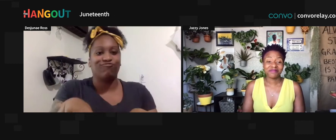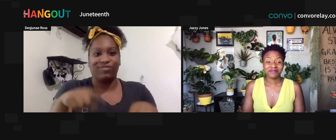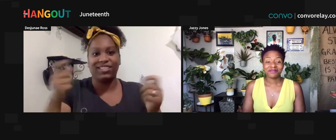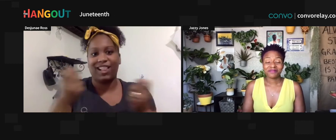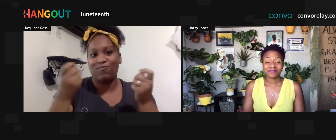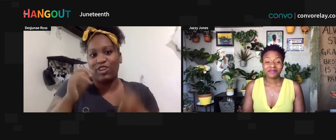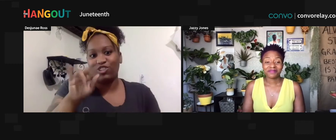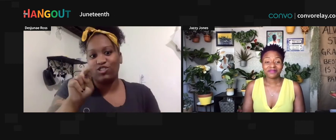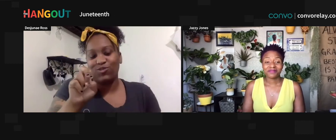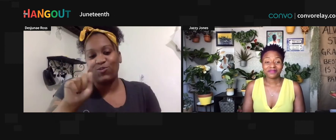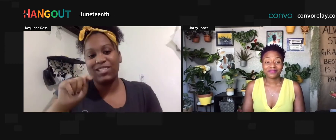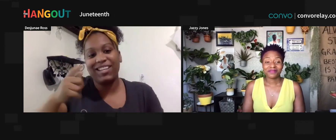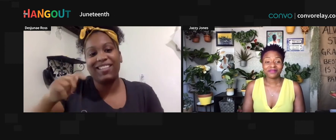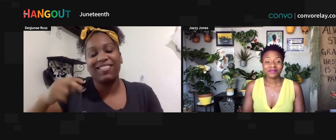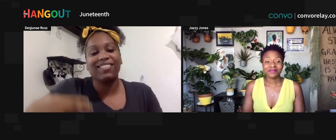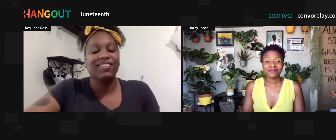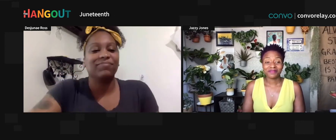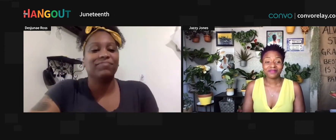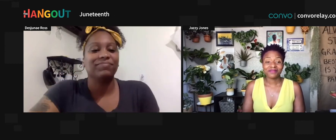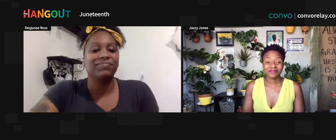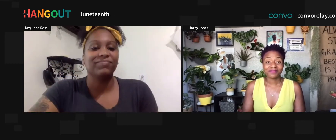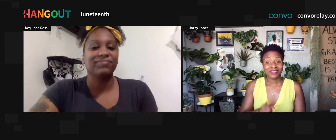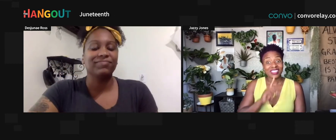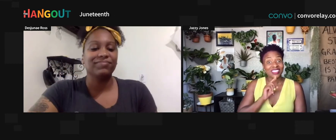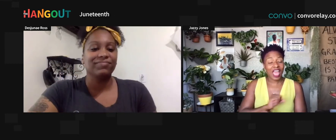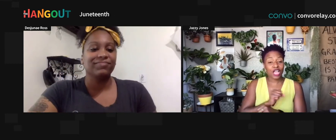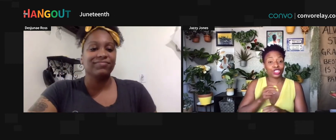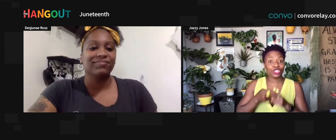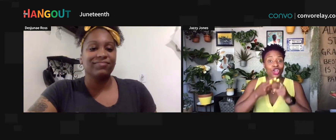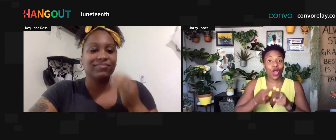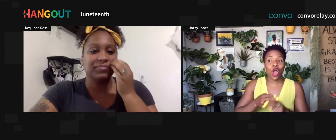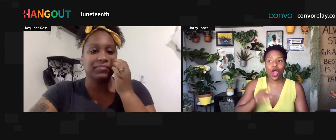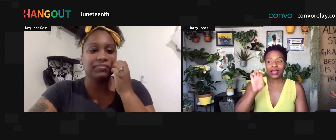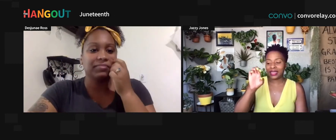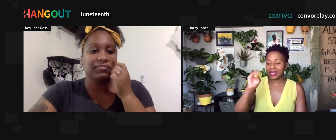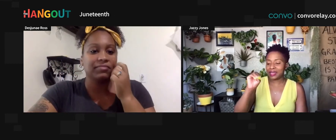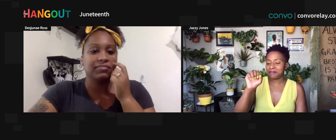biggest moment for them to really go and celebrate Juneteenth.